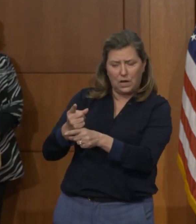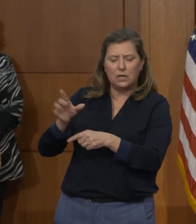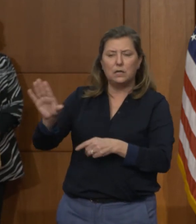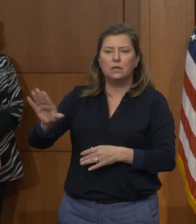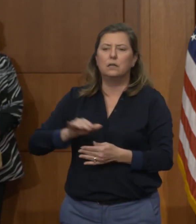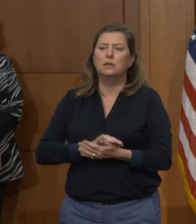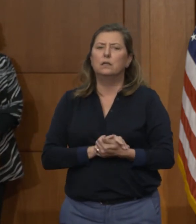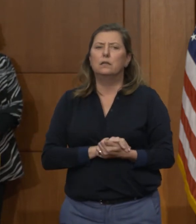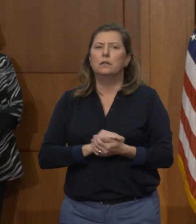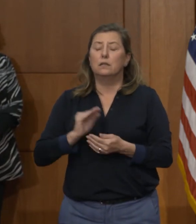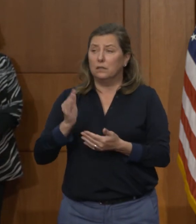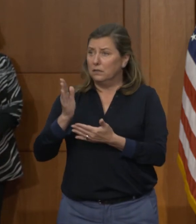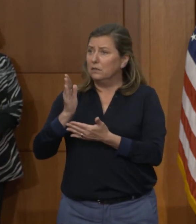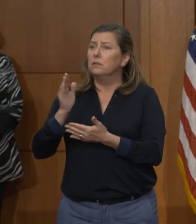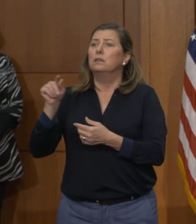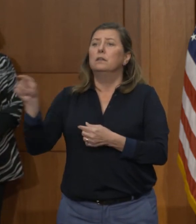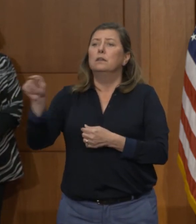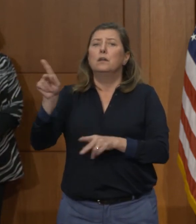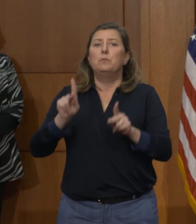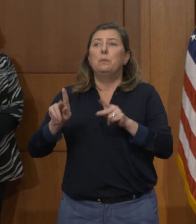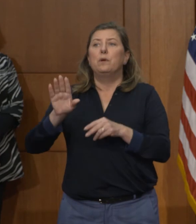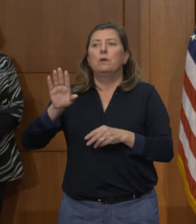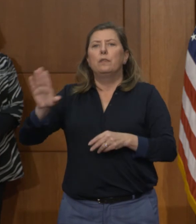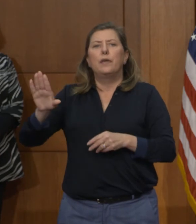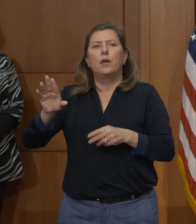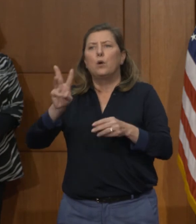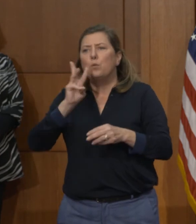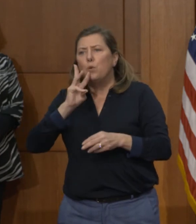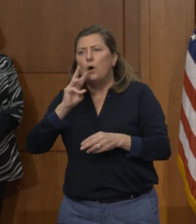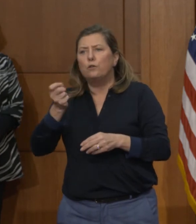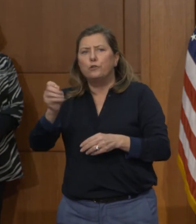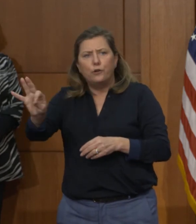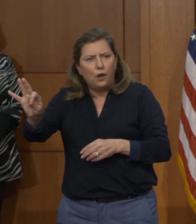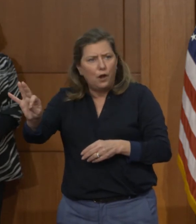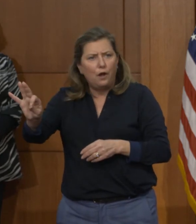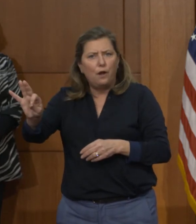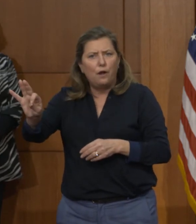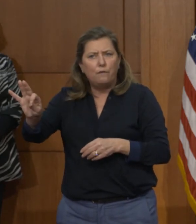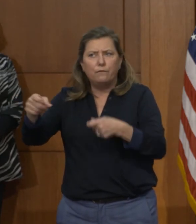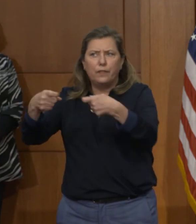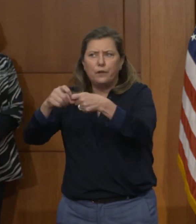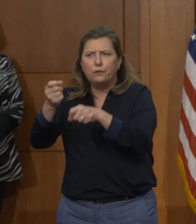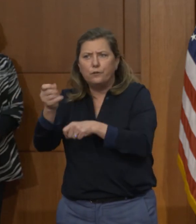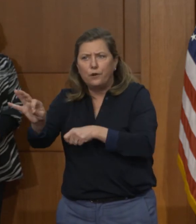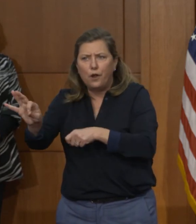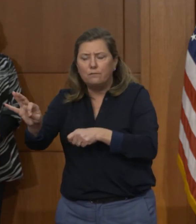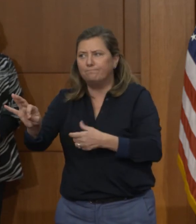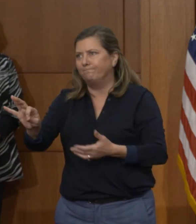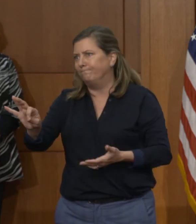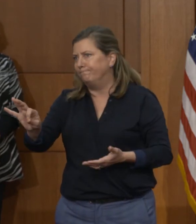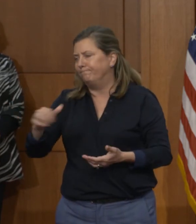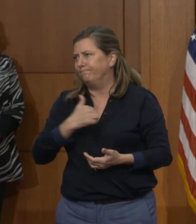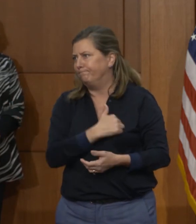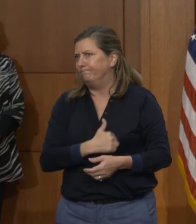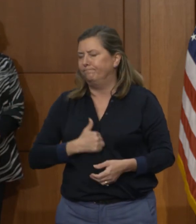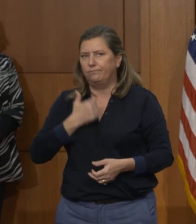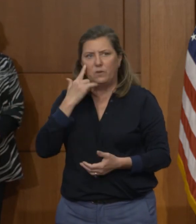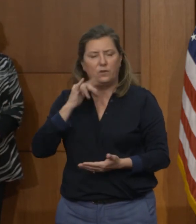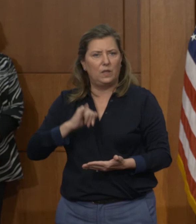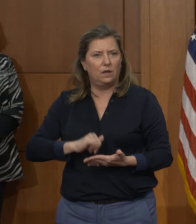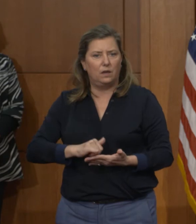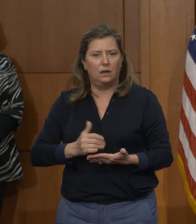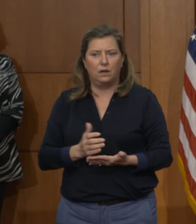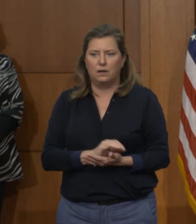like some folks have had their utilities, their water turned off, and I regret that being the case.